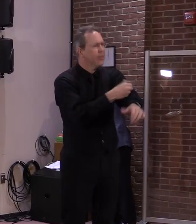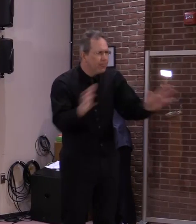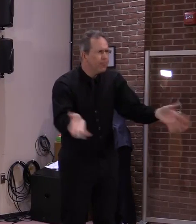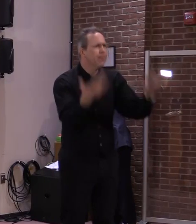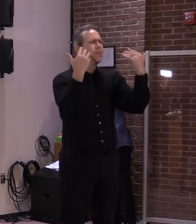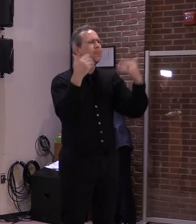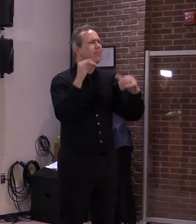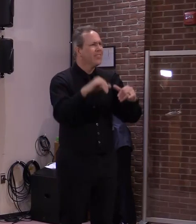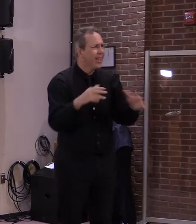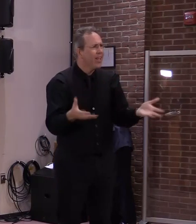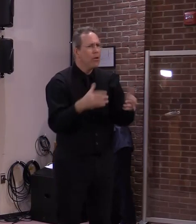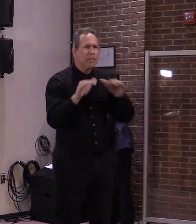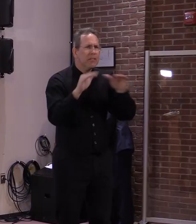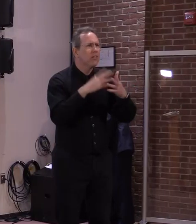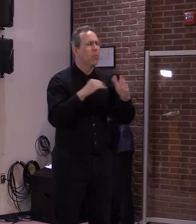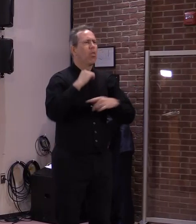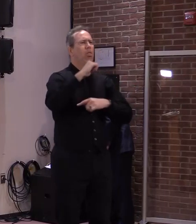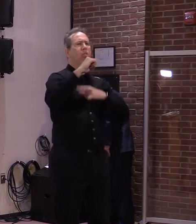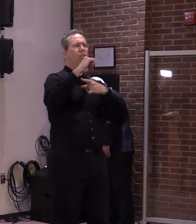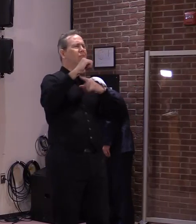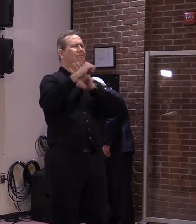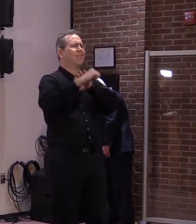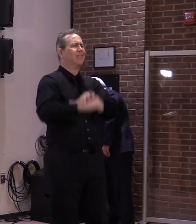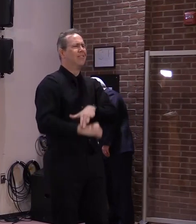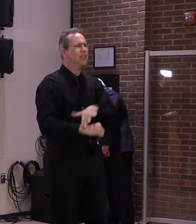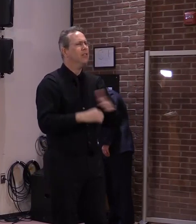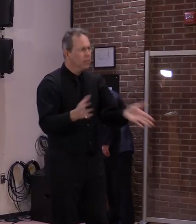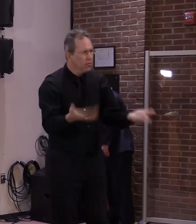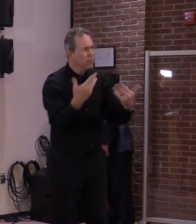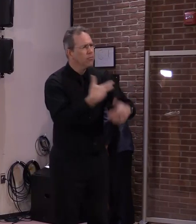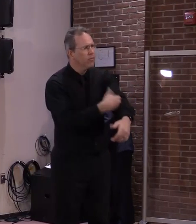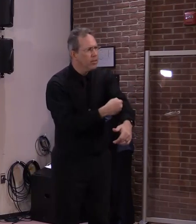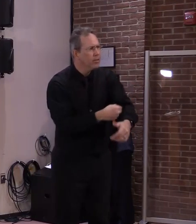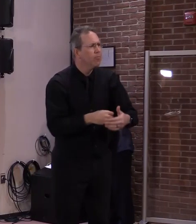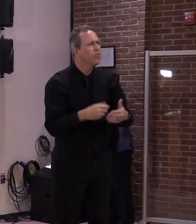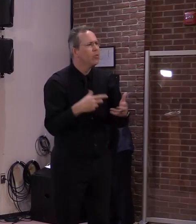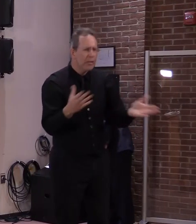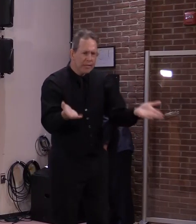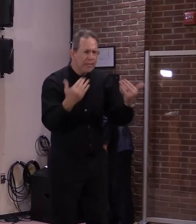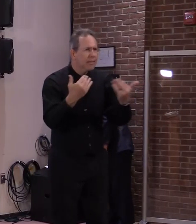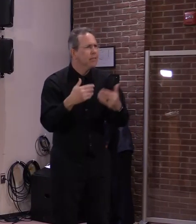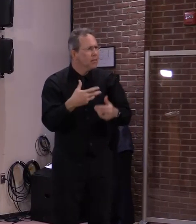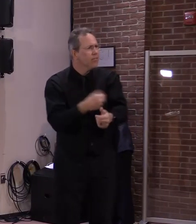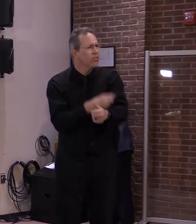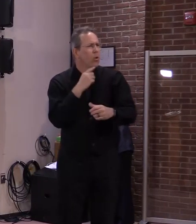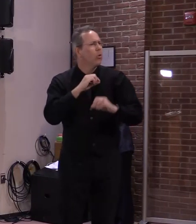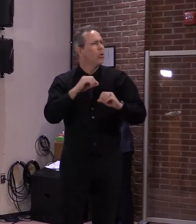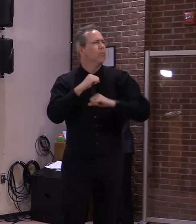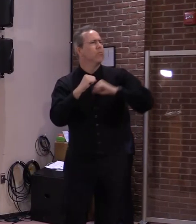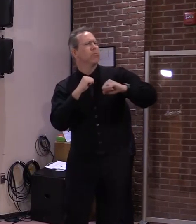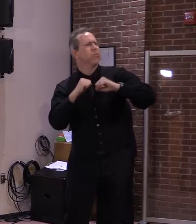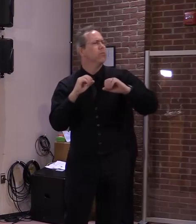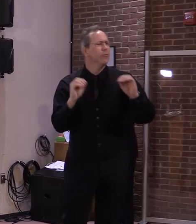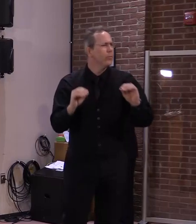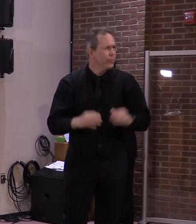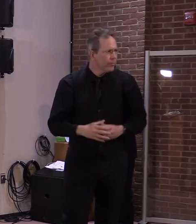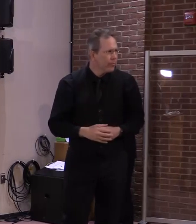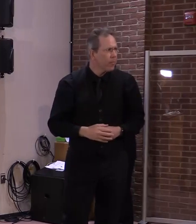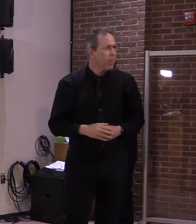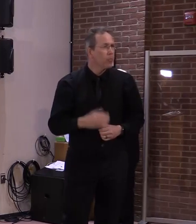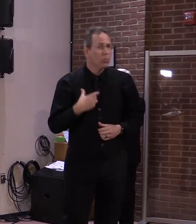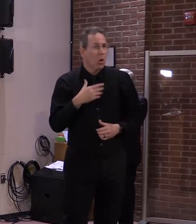are hesitant to obtain the vaccine, trying to connect with them. But we're all ears. We're going to continue to do